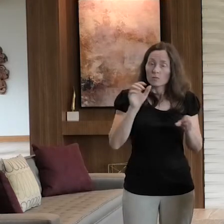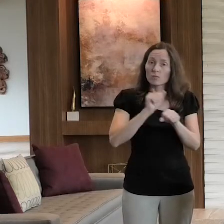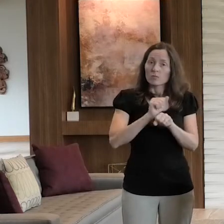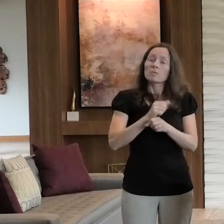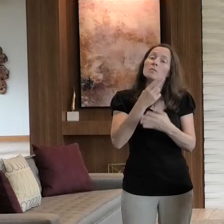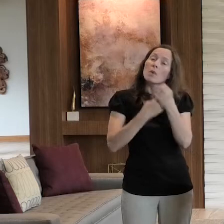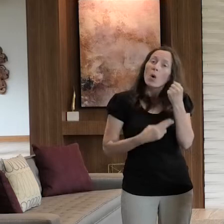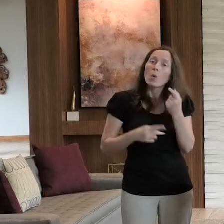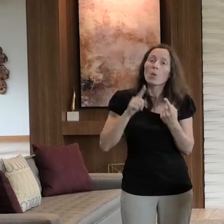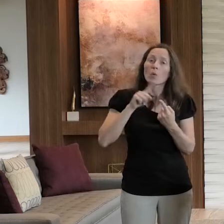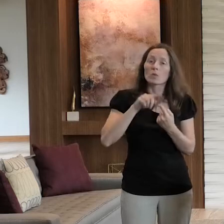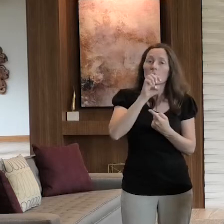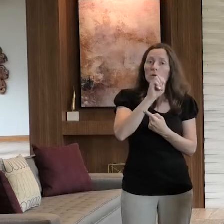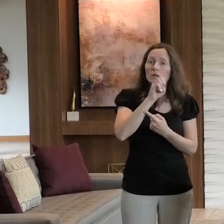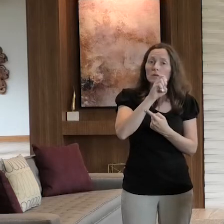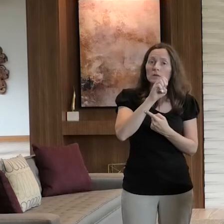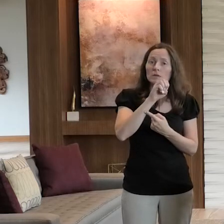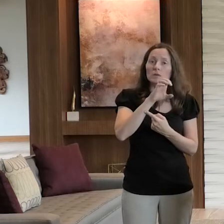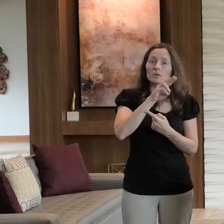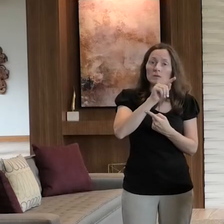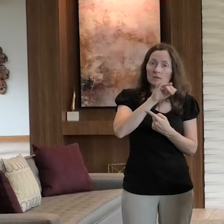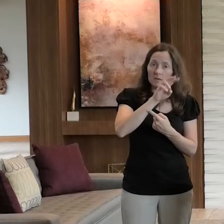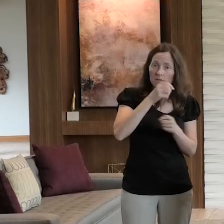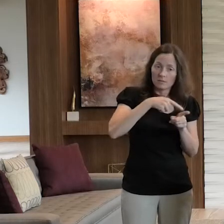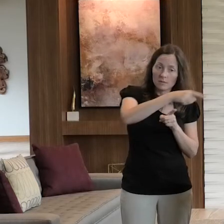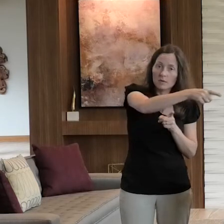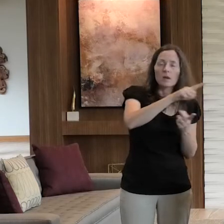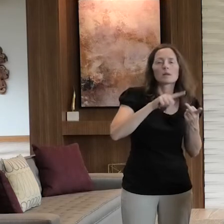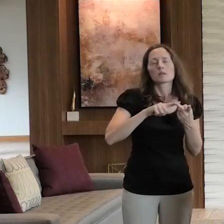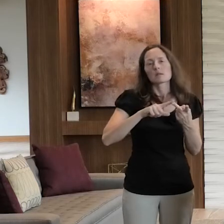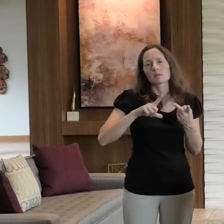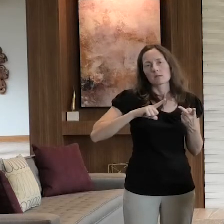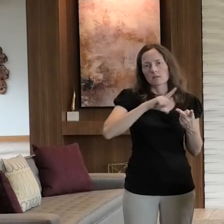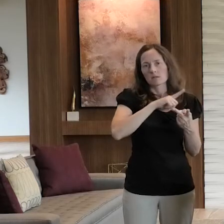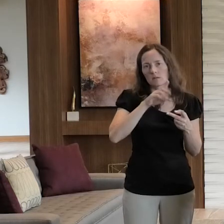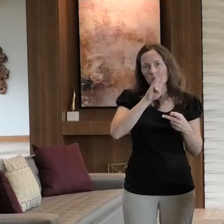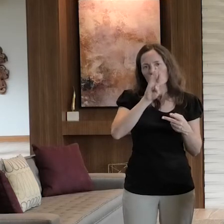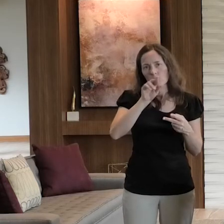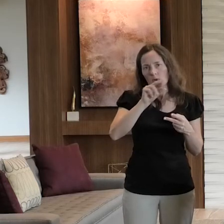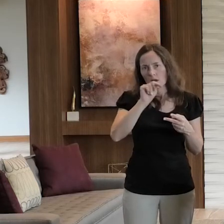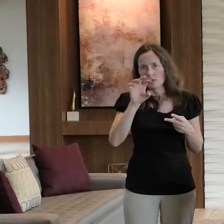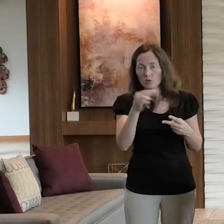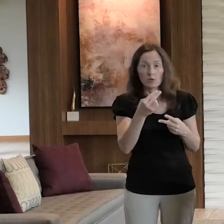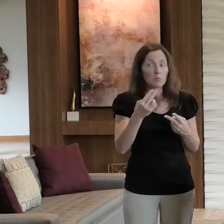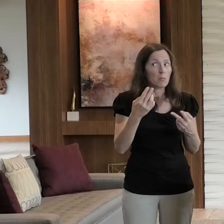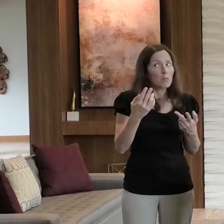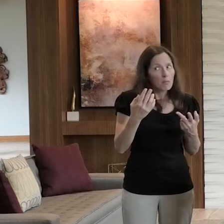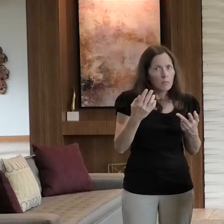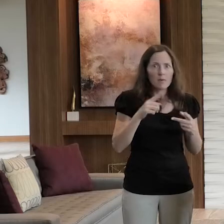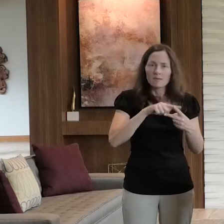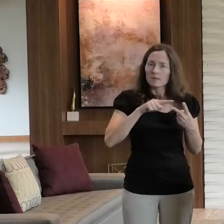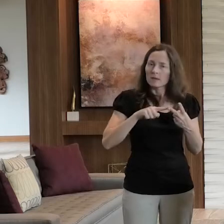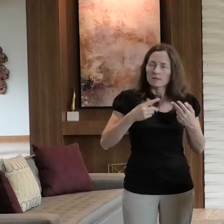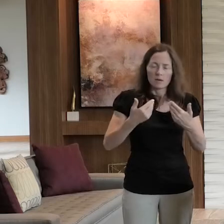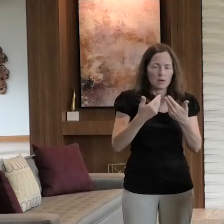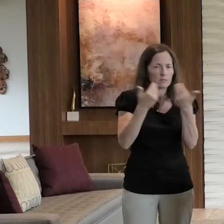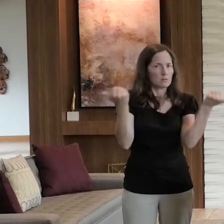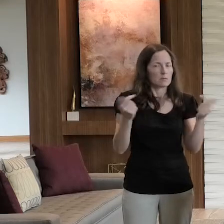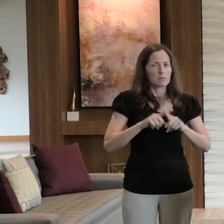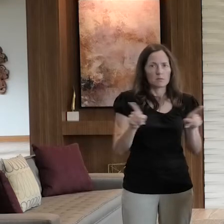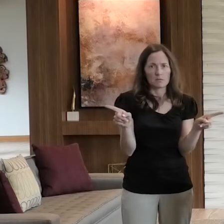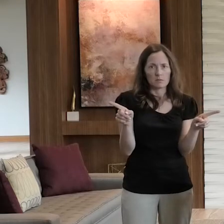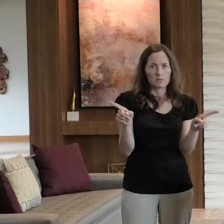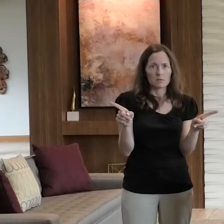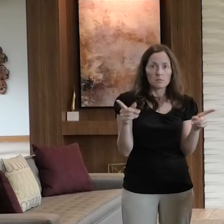branches. And it's different. And it is really important to understand the separation of powers and to understand the different roles